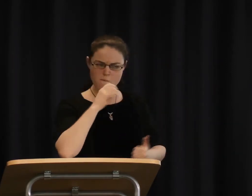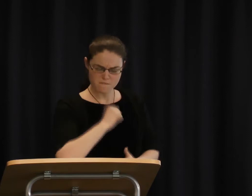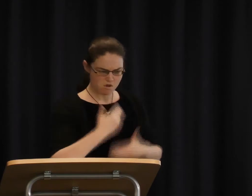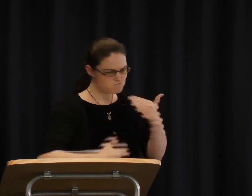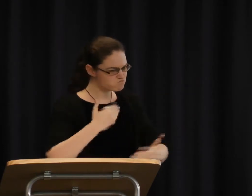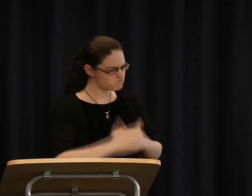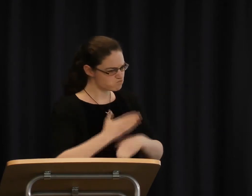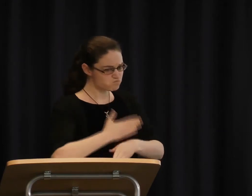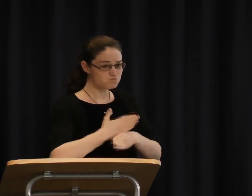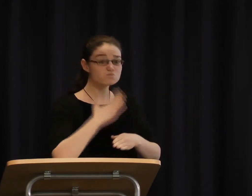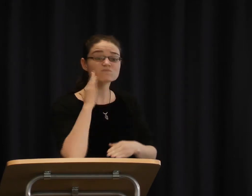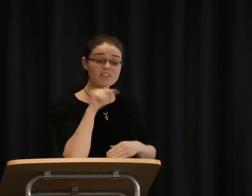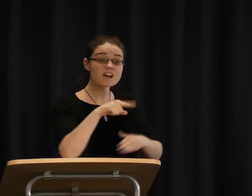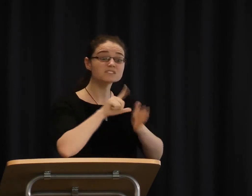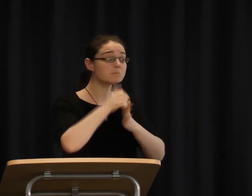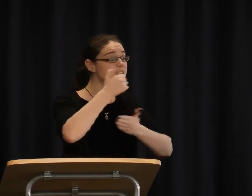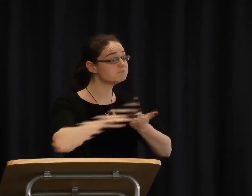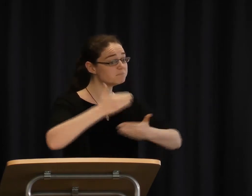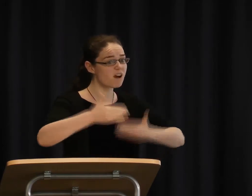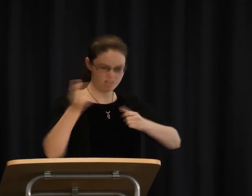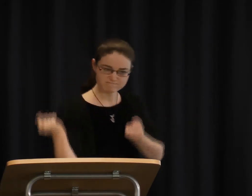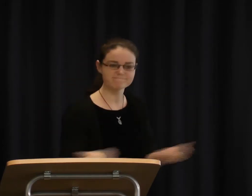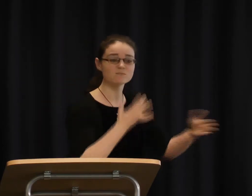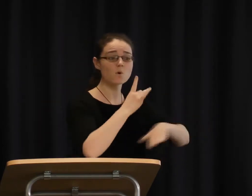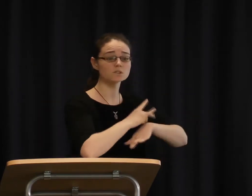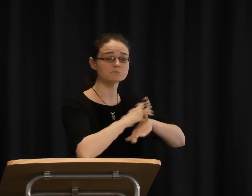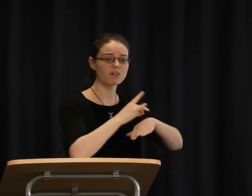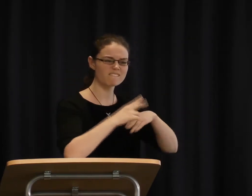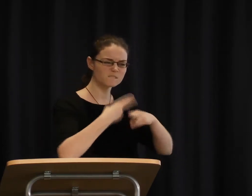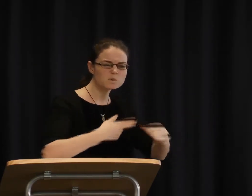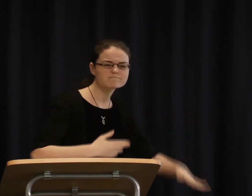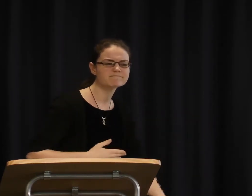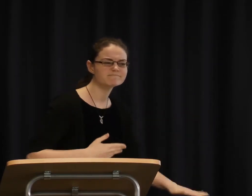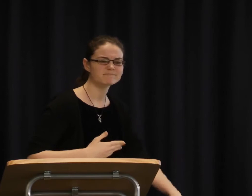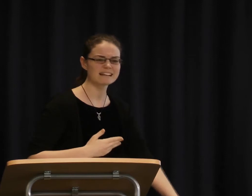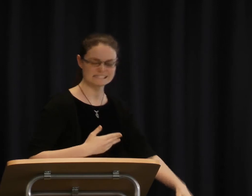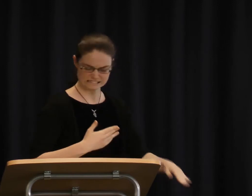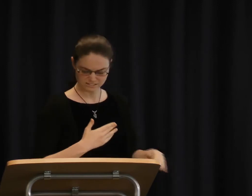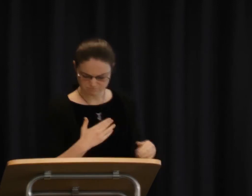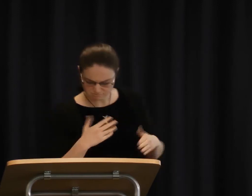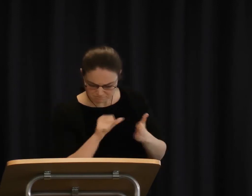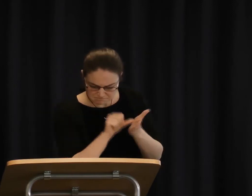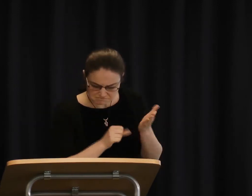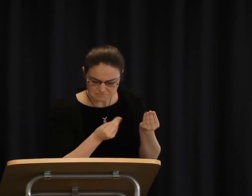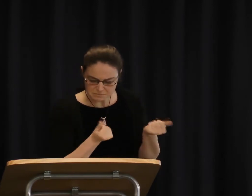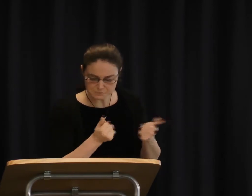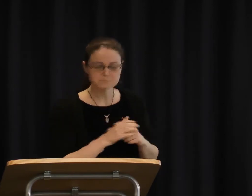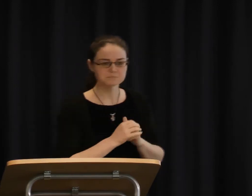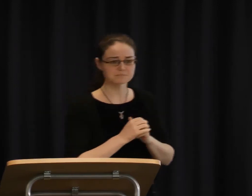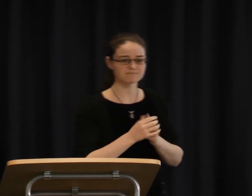job. He worked very conscientiously. He worked well. He went to a hospital for a knee operation during